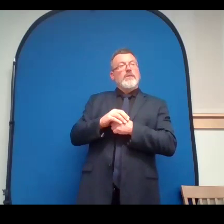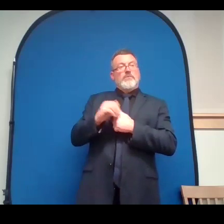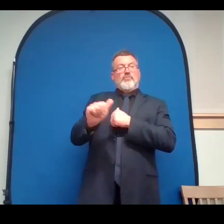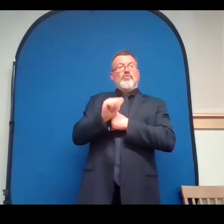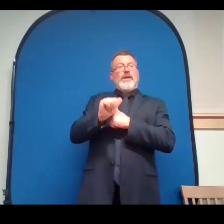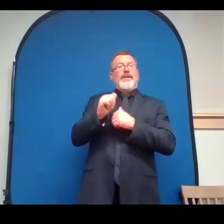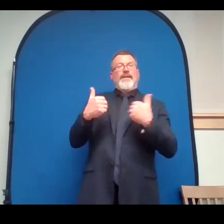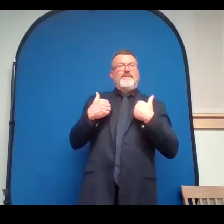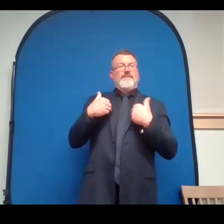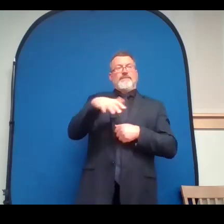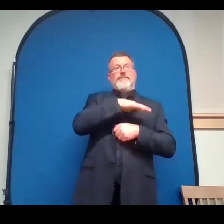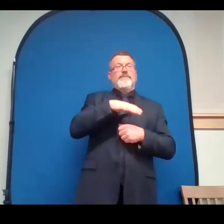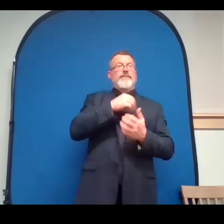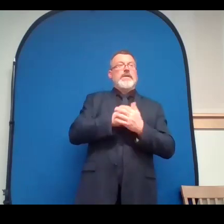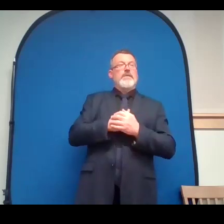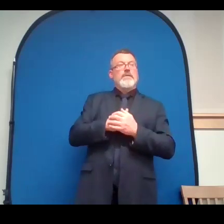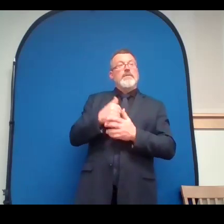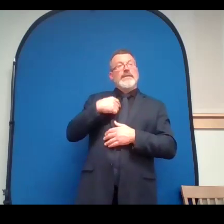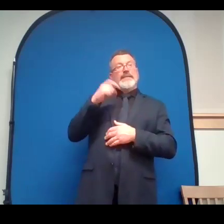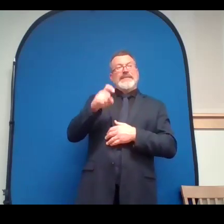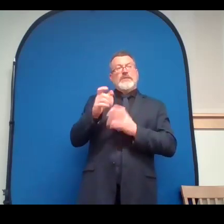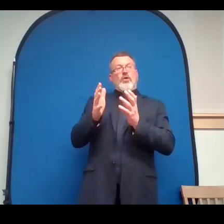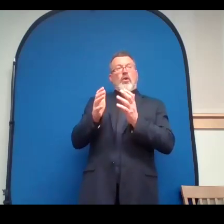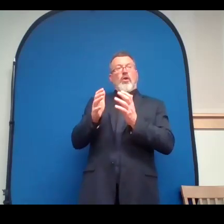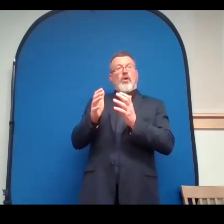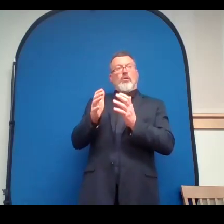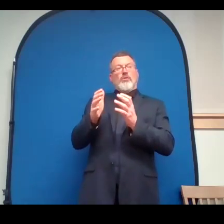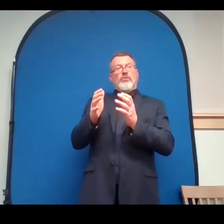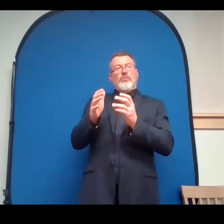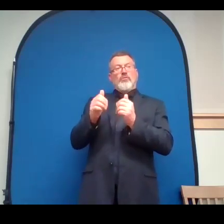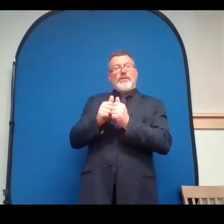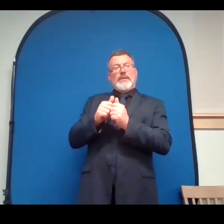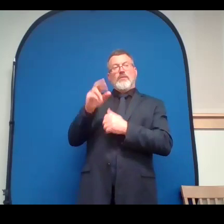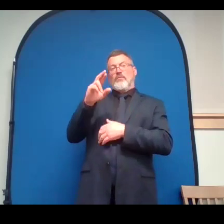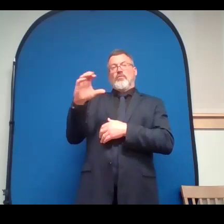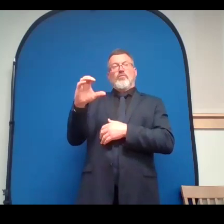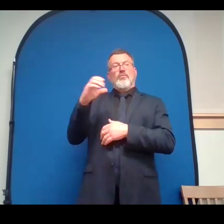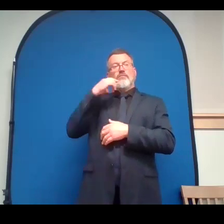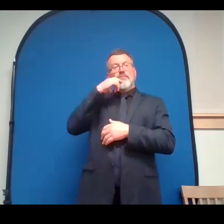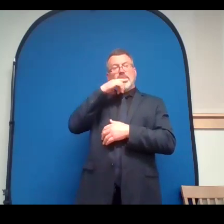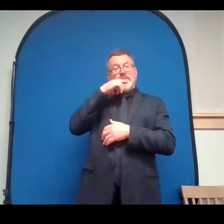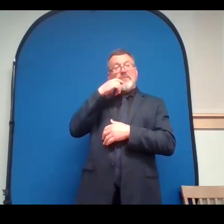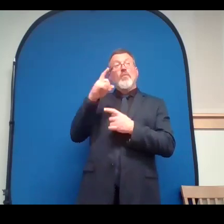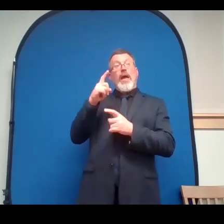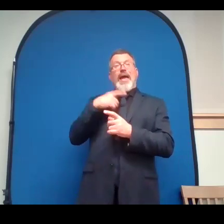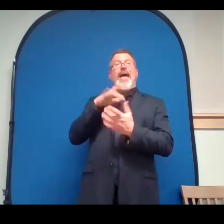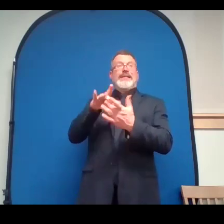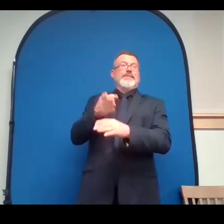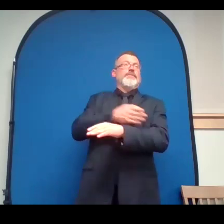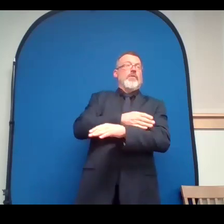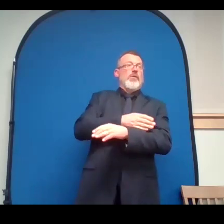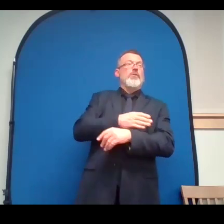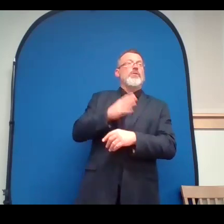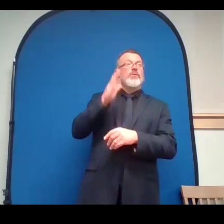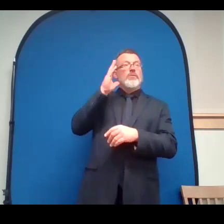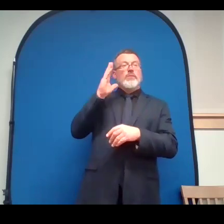that I did speak with Sergeant Card the day prior, where he stated that, you know, that he wasn't going to be arriving. He wasn't going